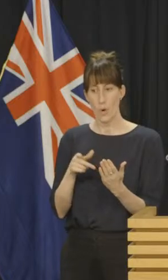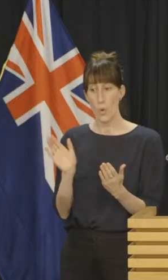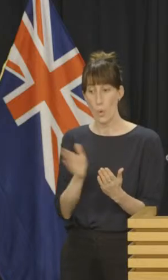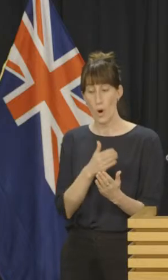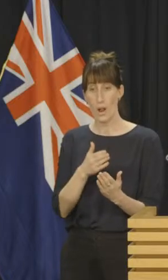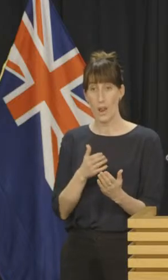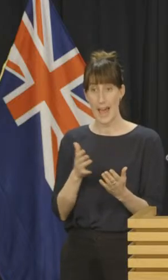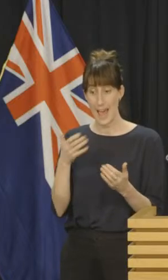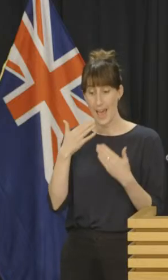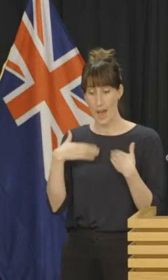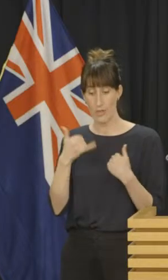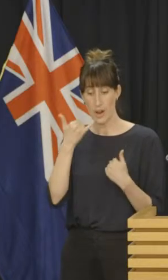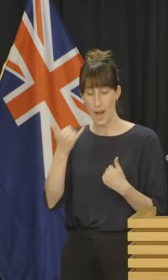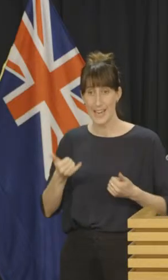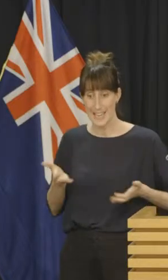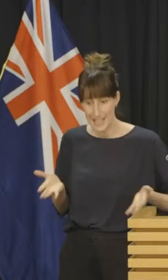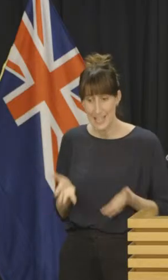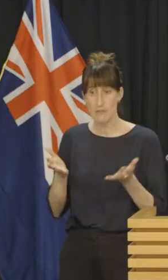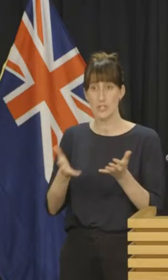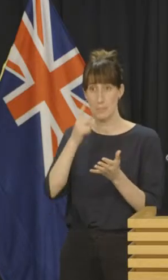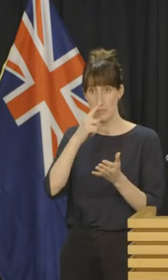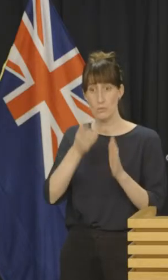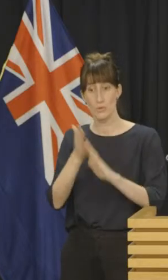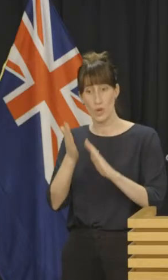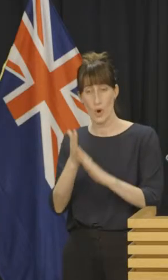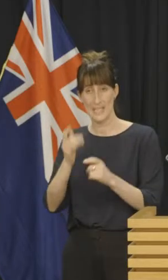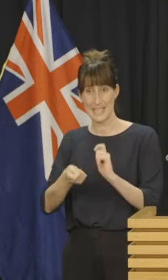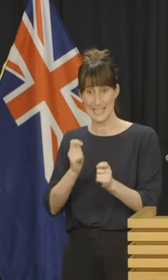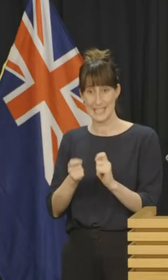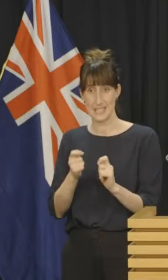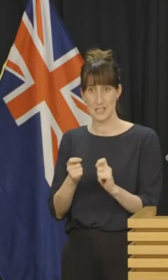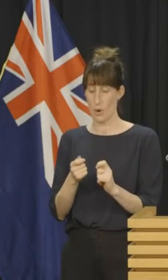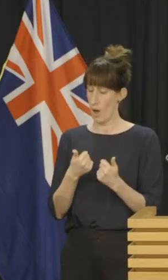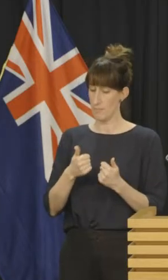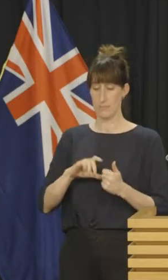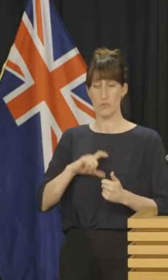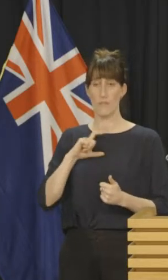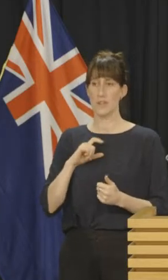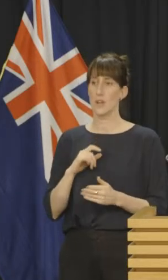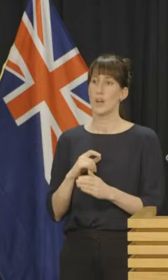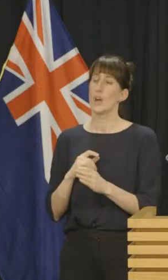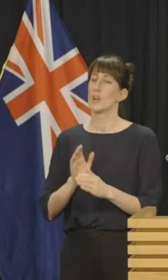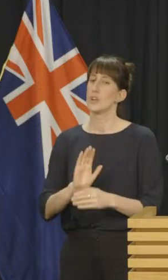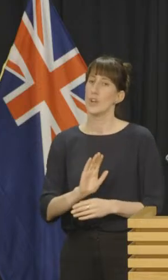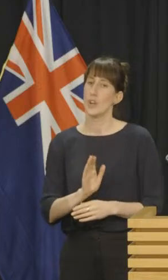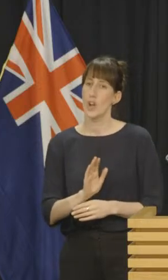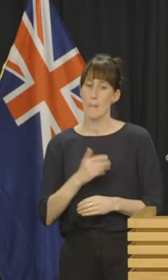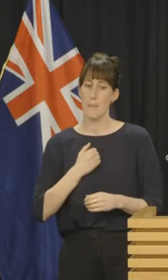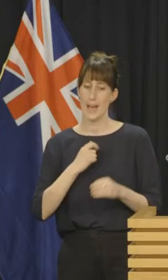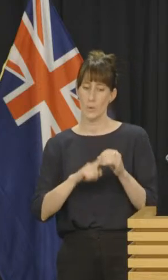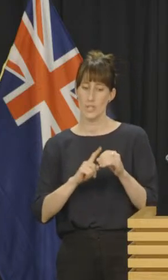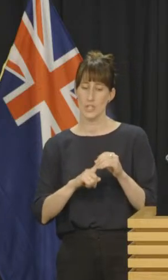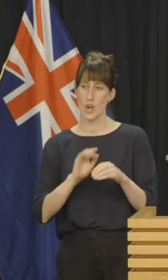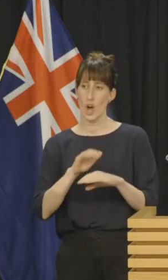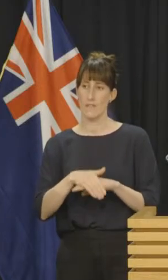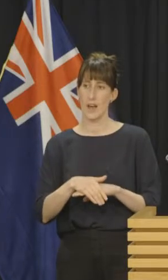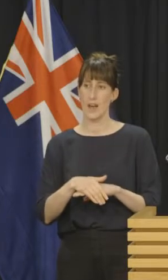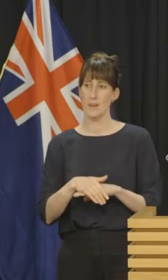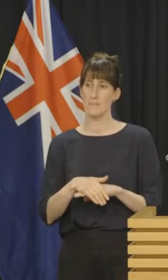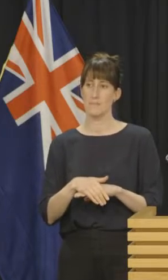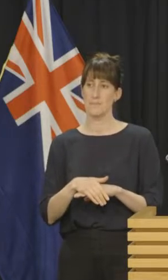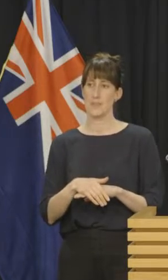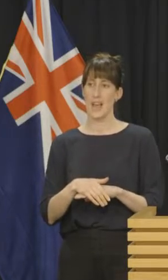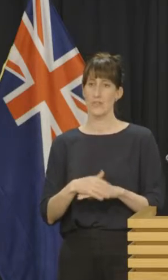of concern, they are doing what we're asking them to do. I'm not talking about the test part, I'm talking about them being told that they have to still, because remember it's changed,